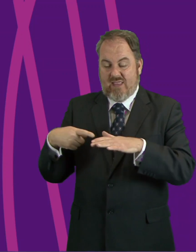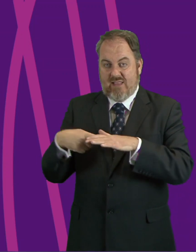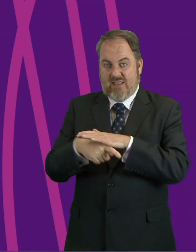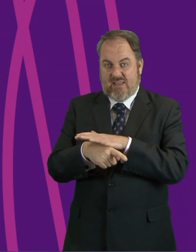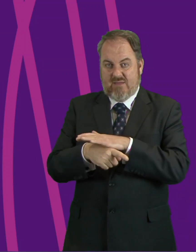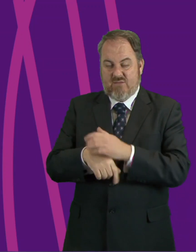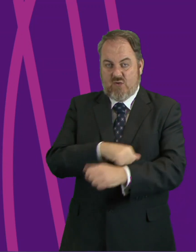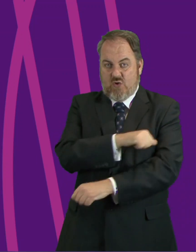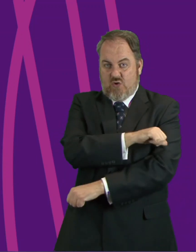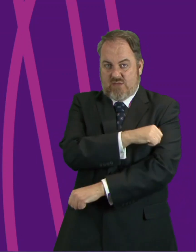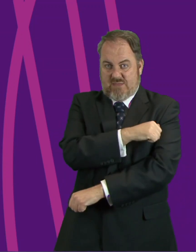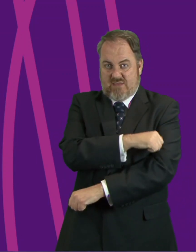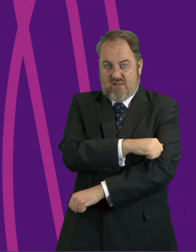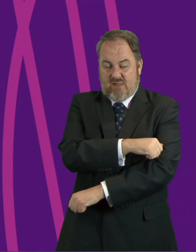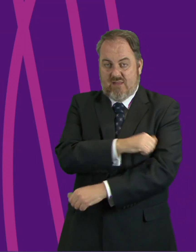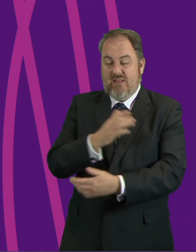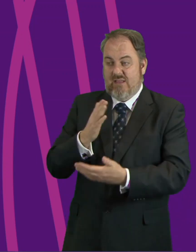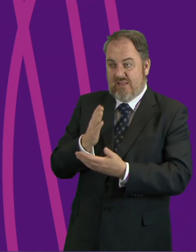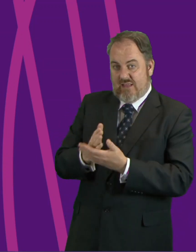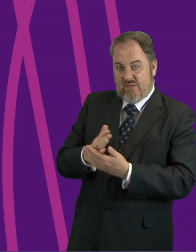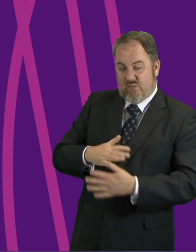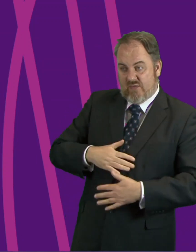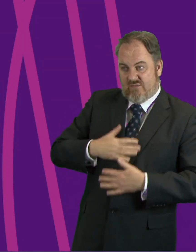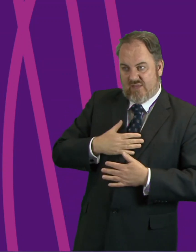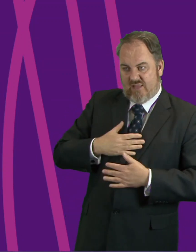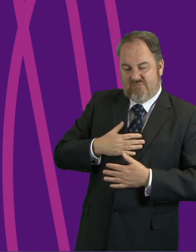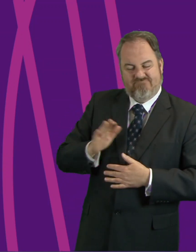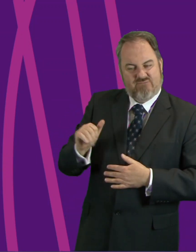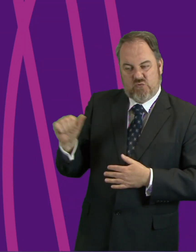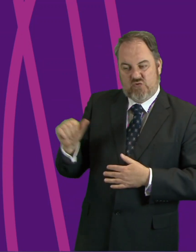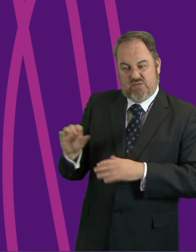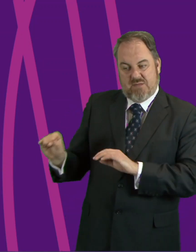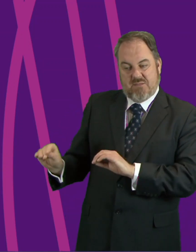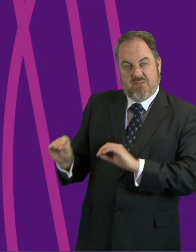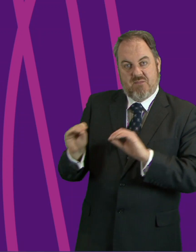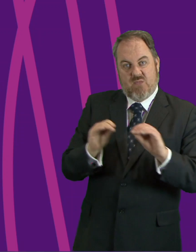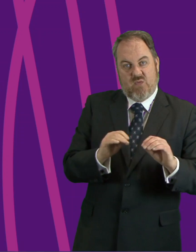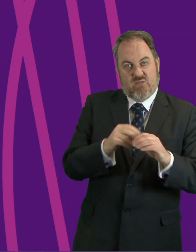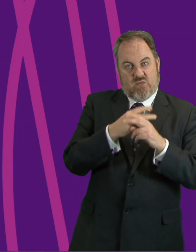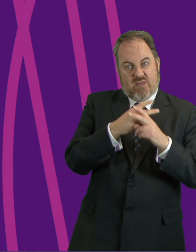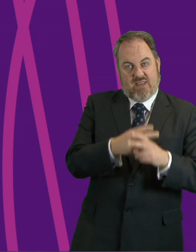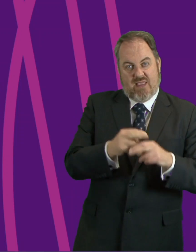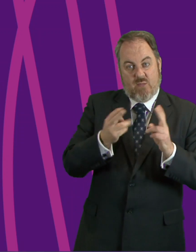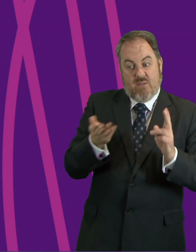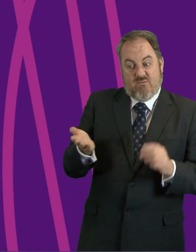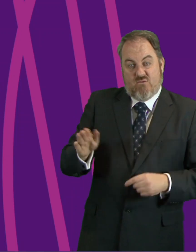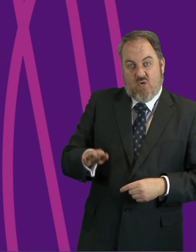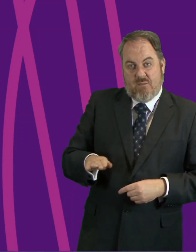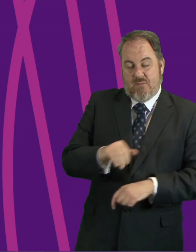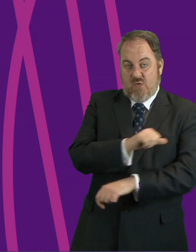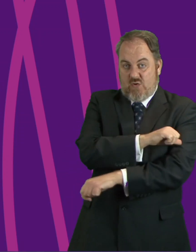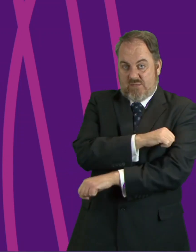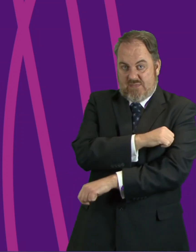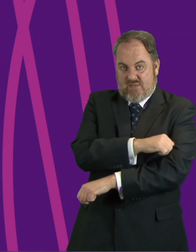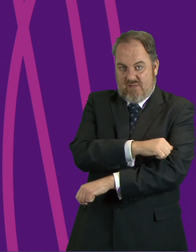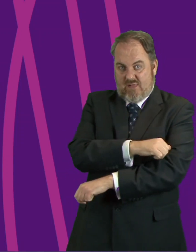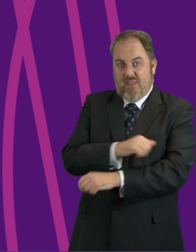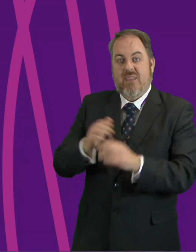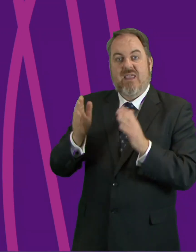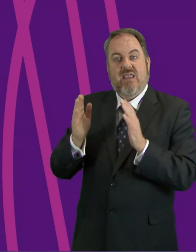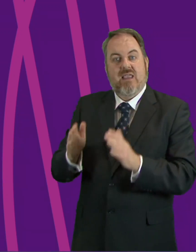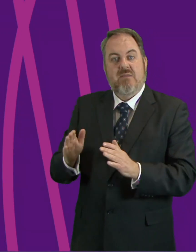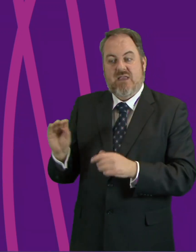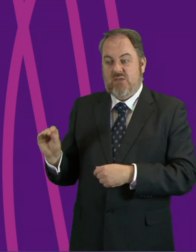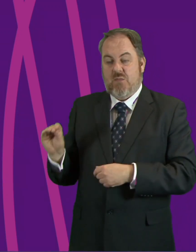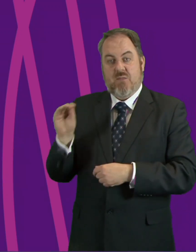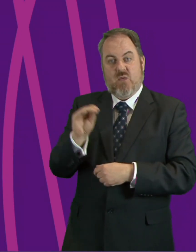judgment is that it is right for that person not to remain in hospital, but it is better for that person to be in a care home, they have to be isolated